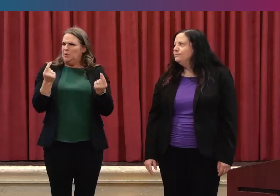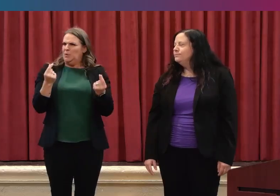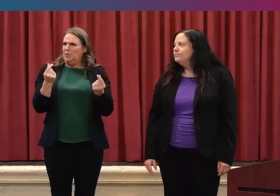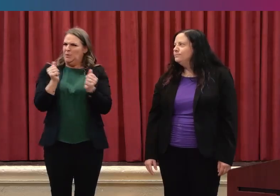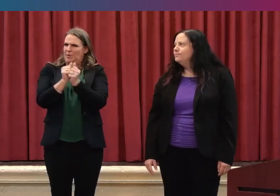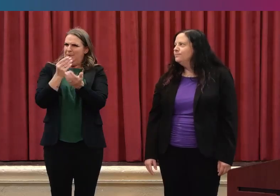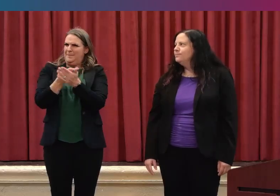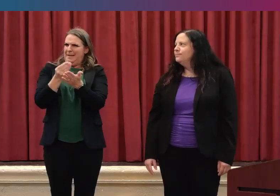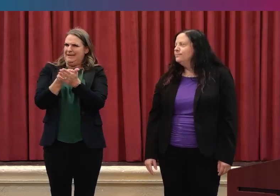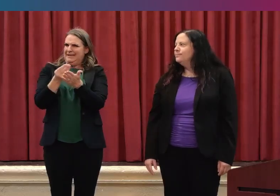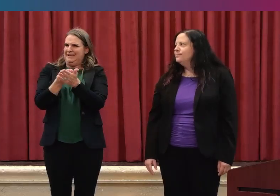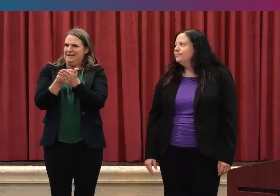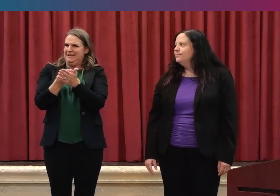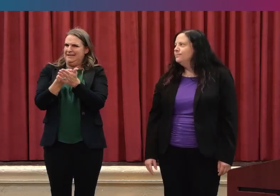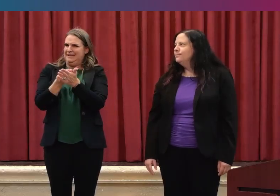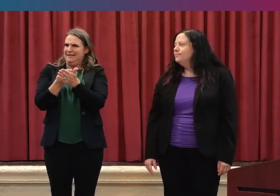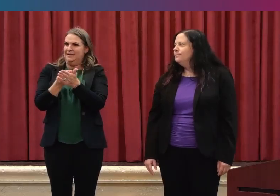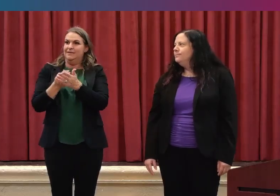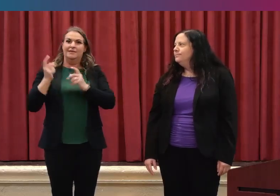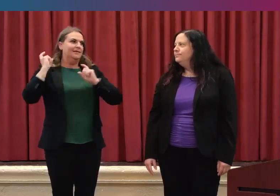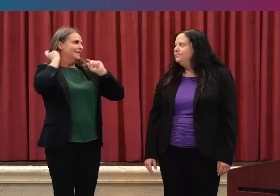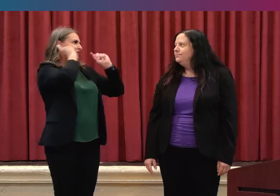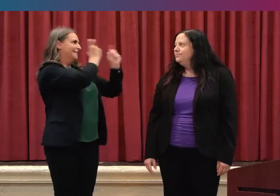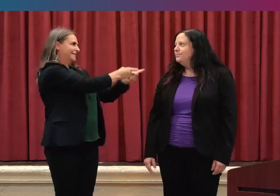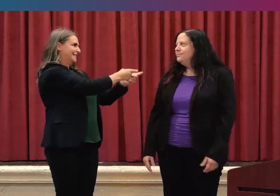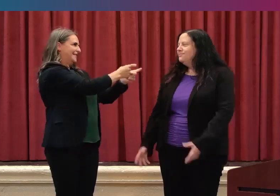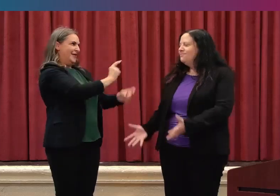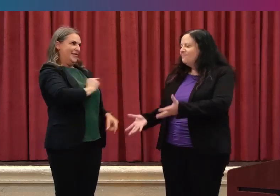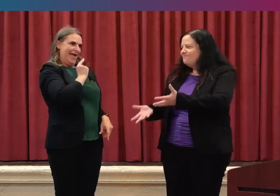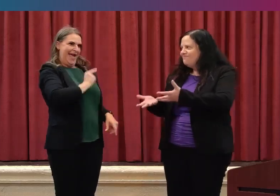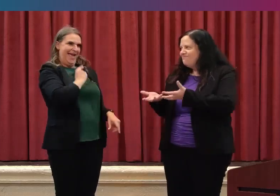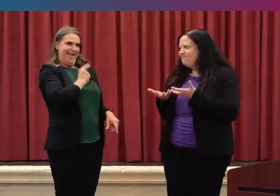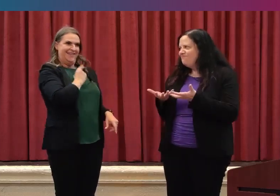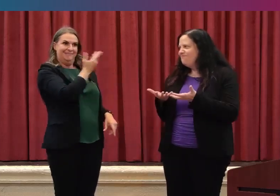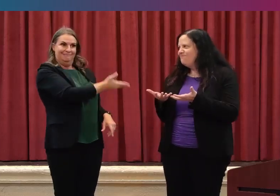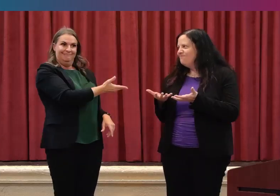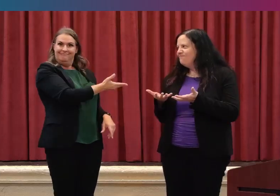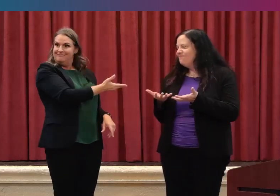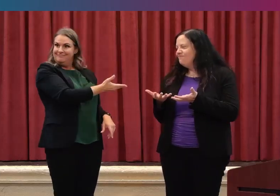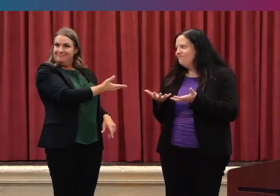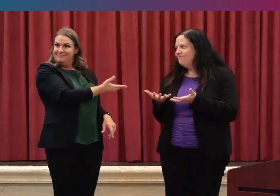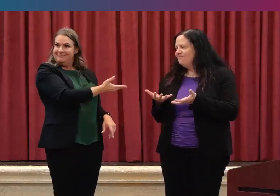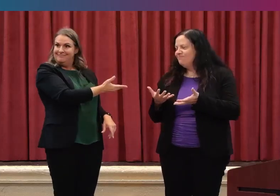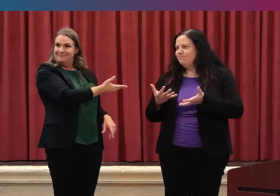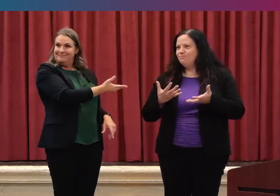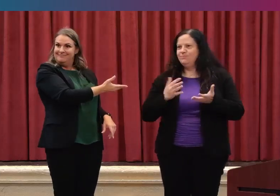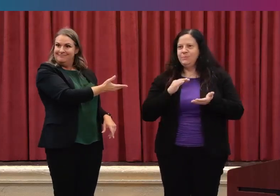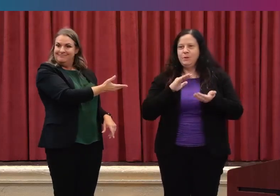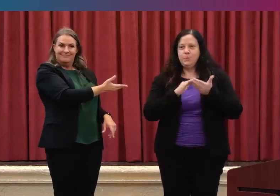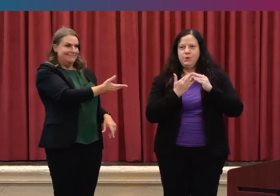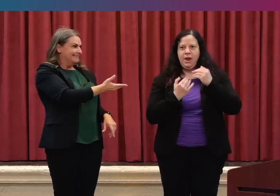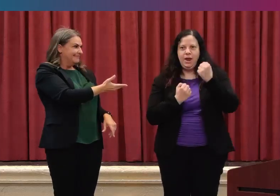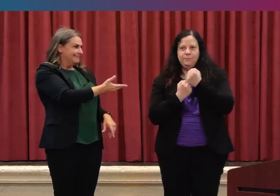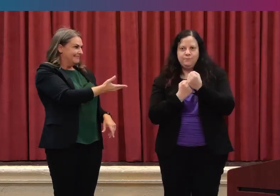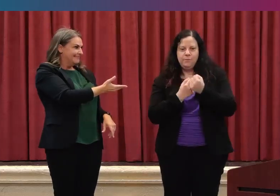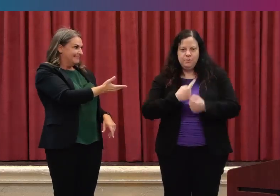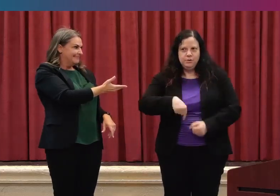is collected for interpreting services is handed over to the Greater Los Angeles Agency